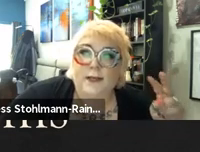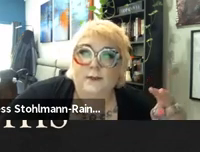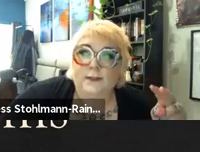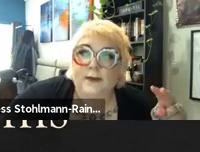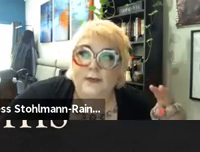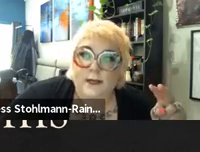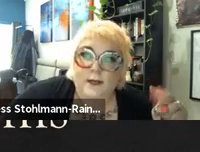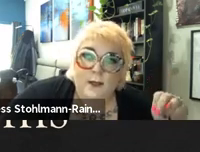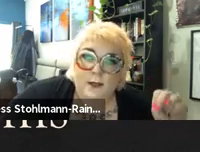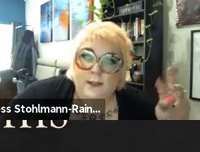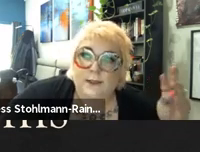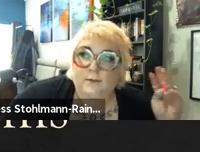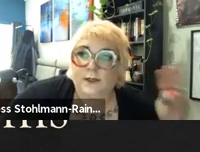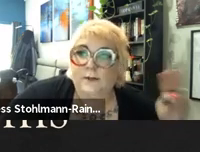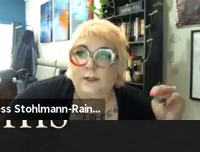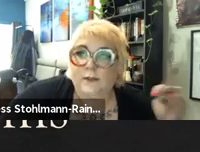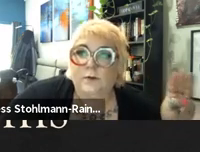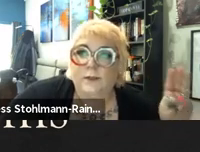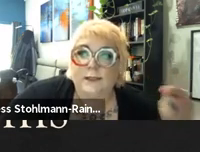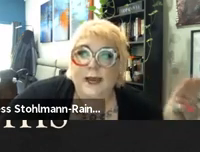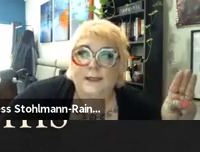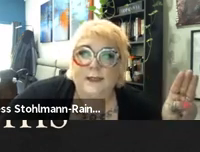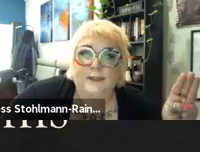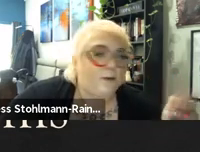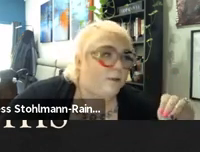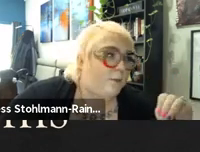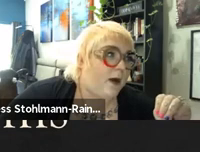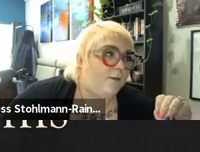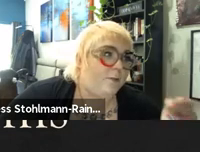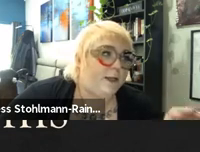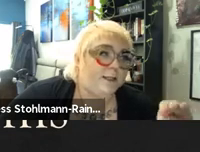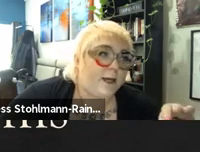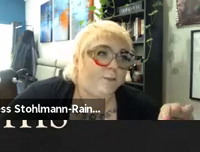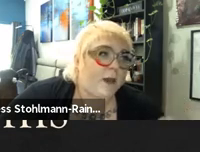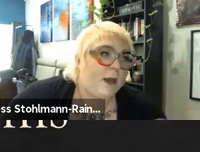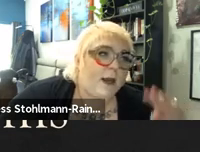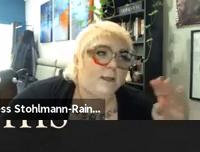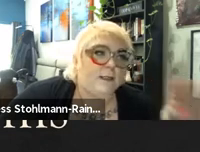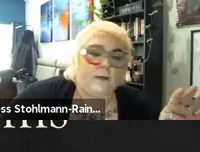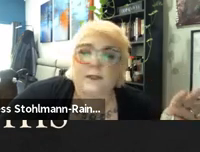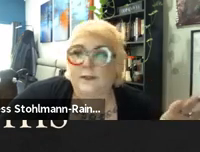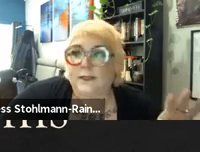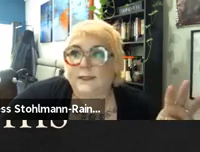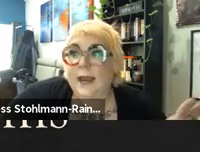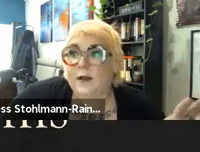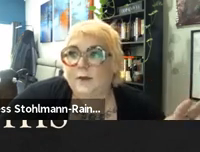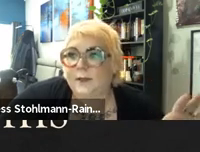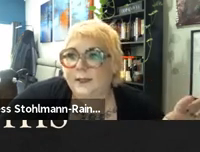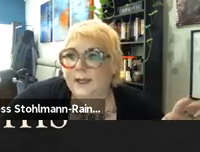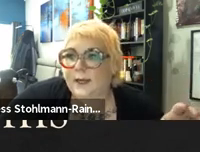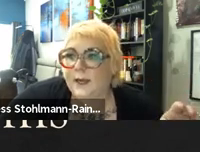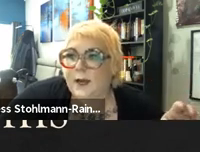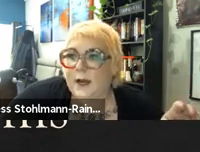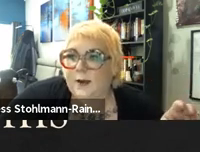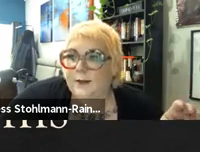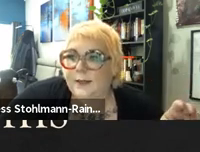policing equals safety does it reduce the tools and tactics of a policing and does it reduce the scale of